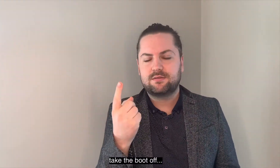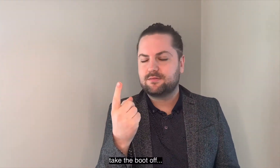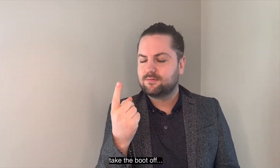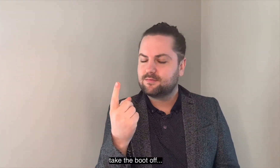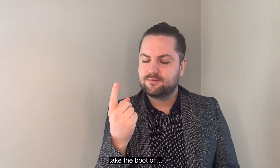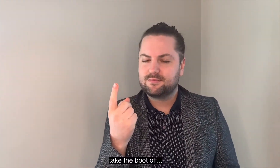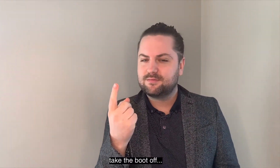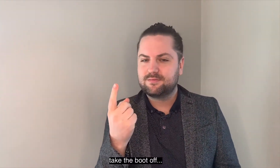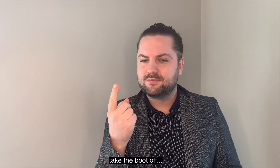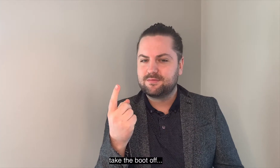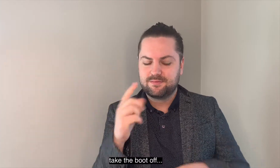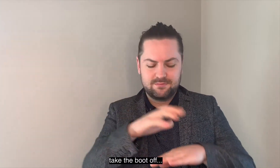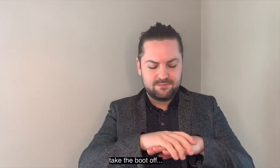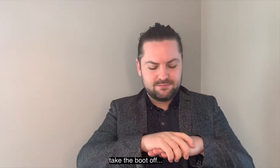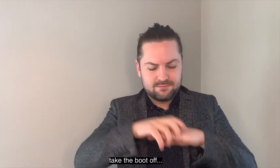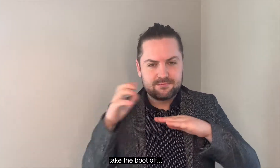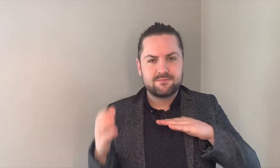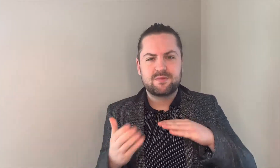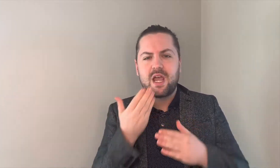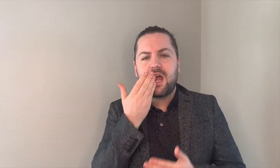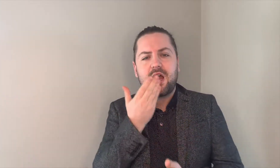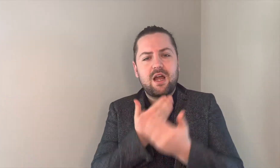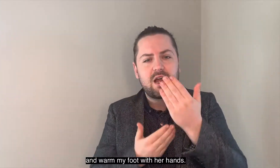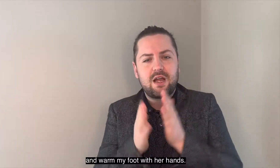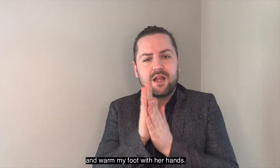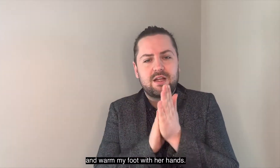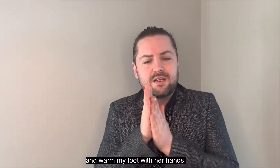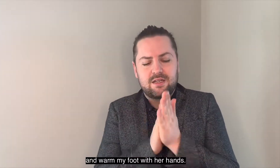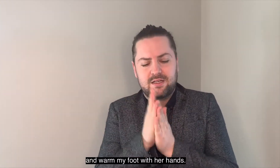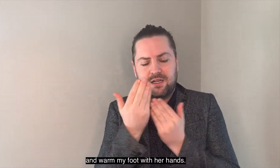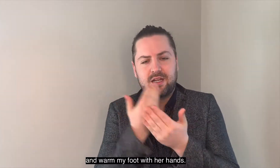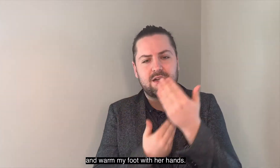Take the boot off, and warm my foot with her hands.